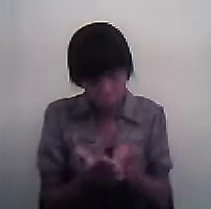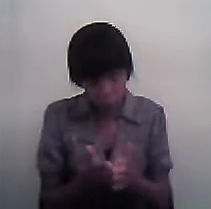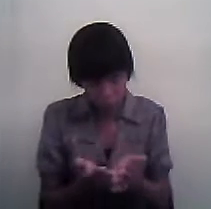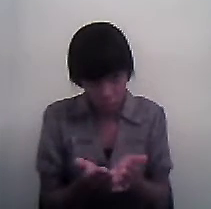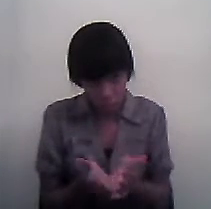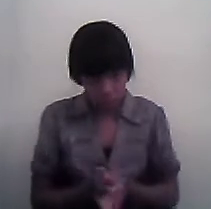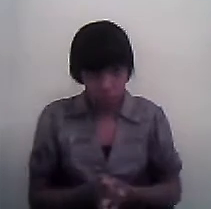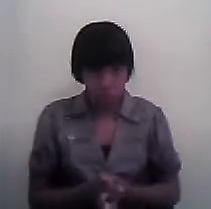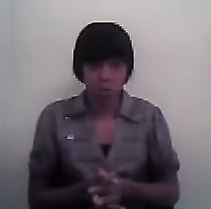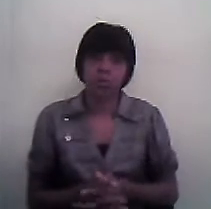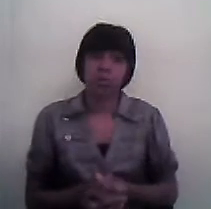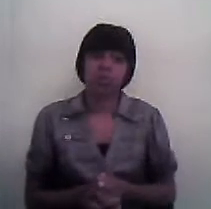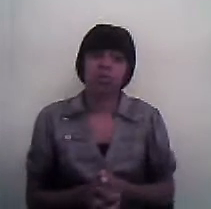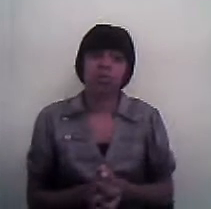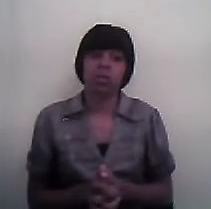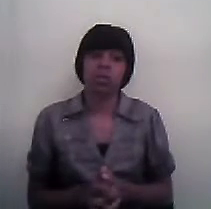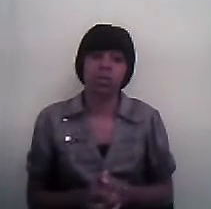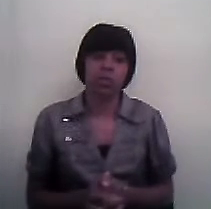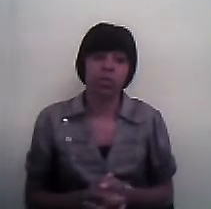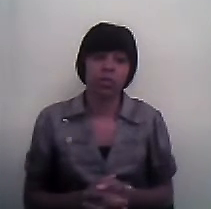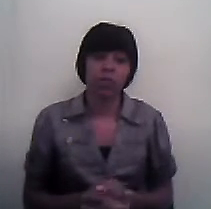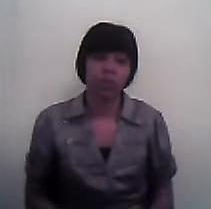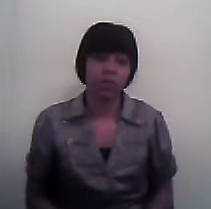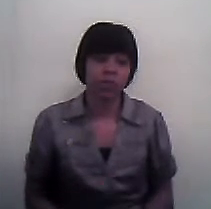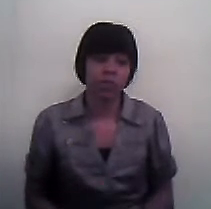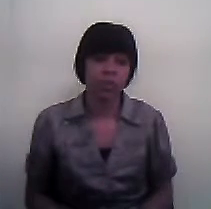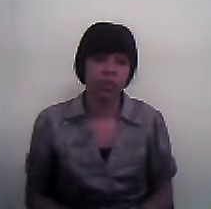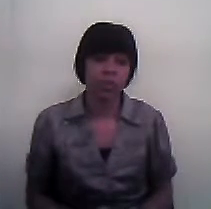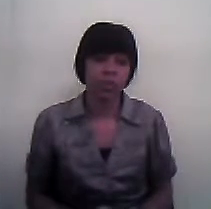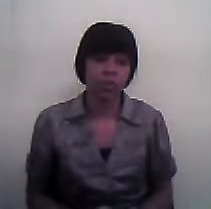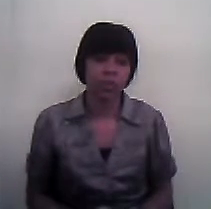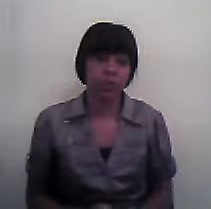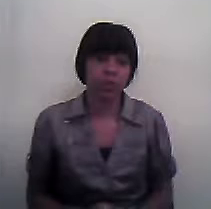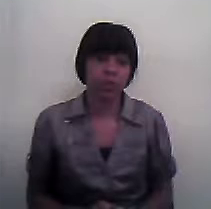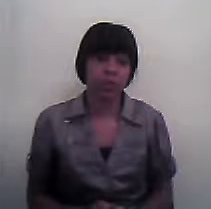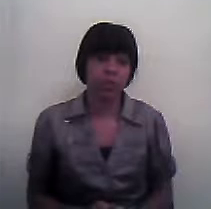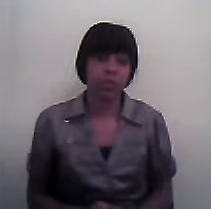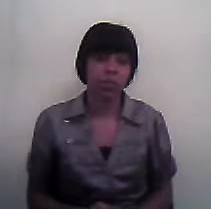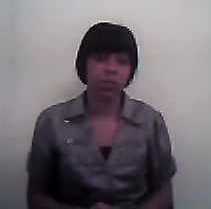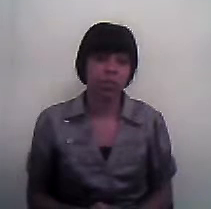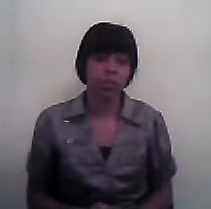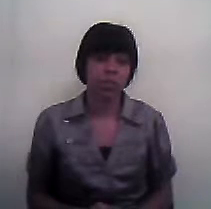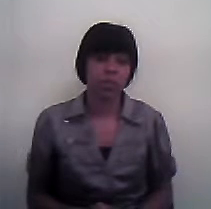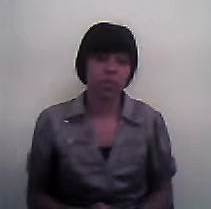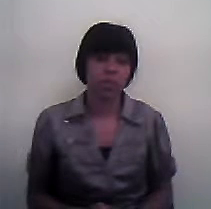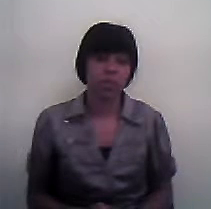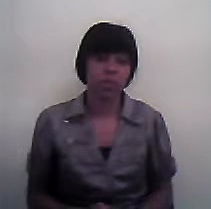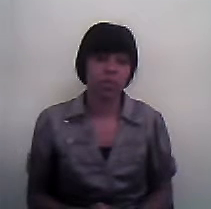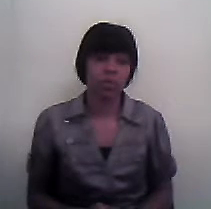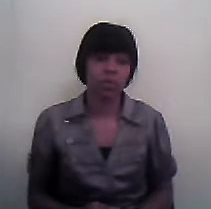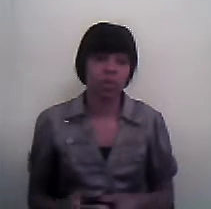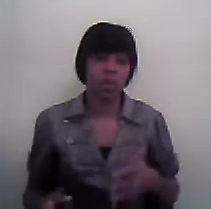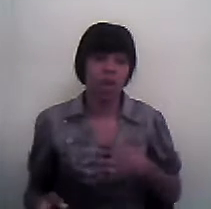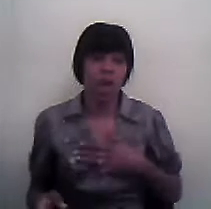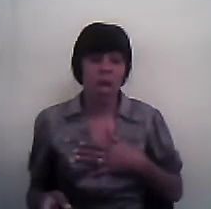about, other than textbook authors. So that being said, I send them off to the library and I ask them to